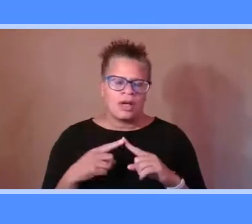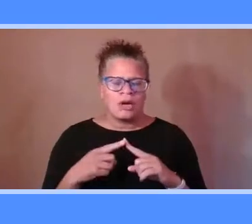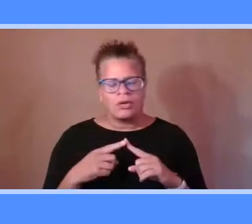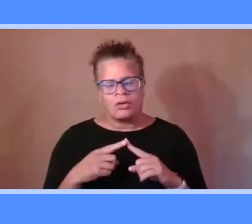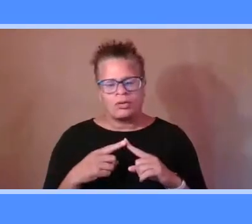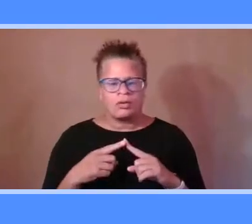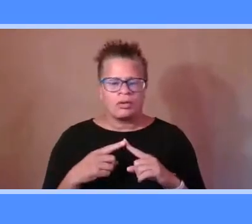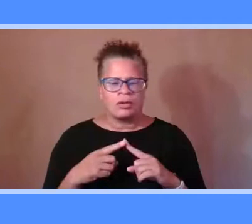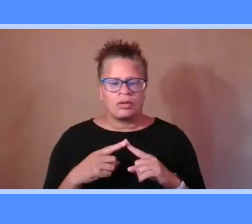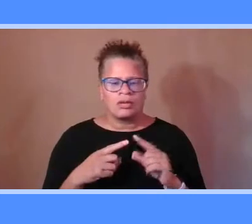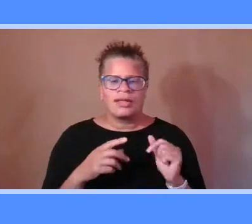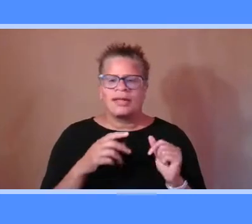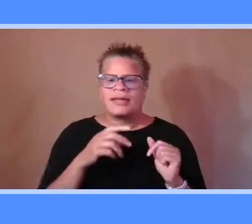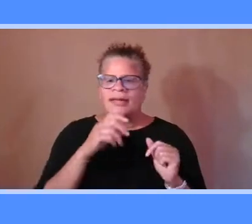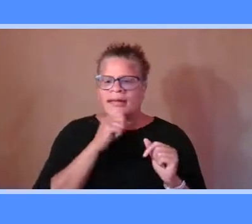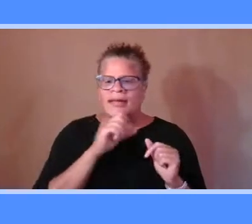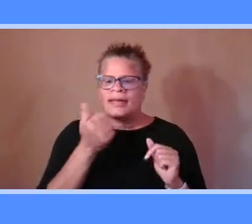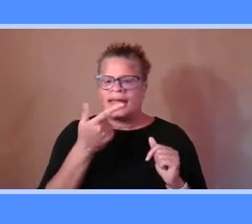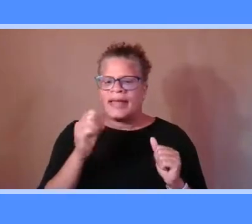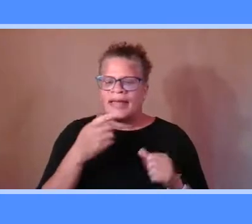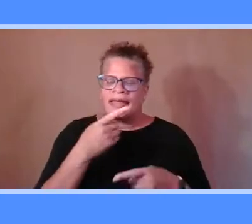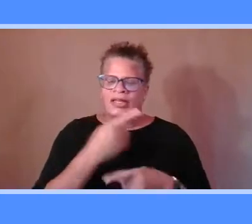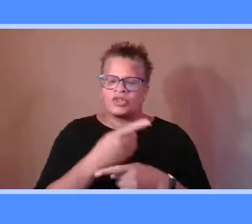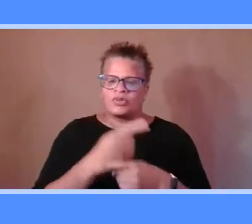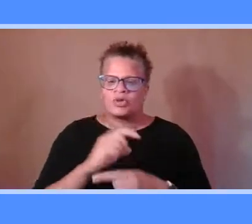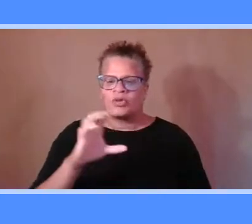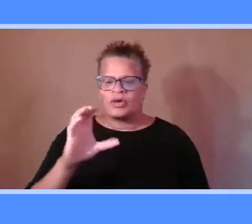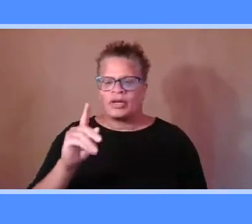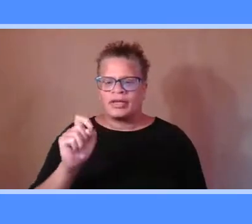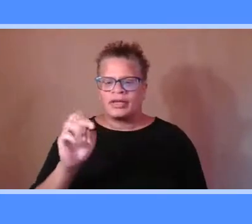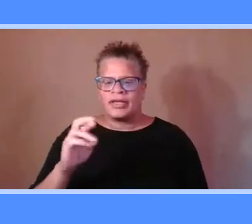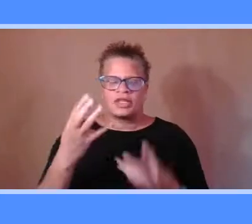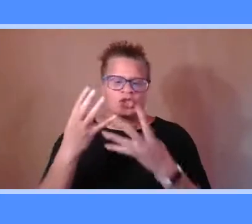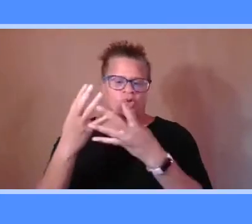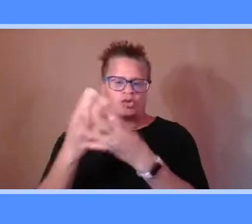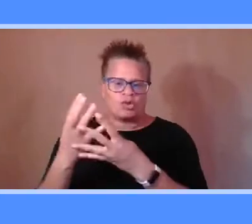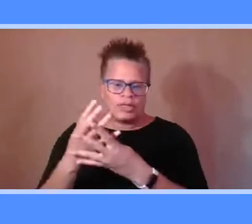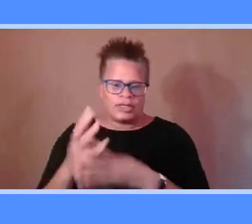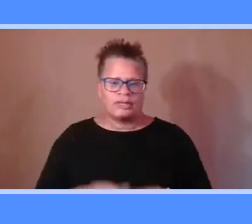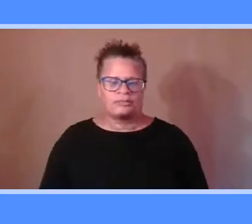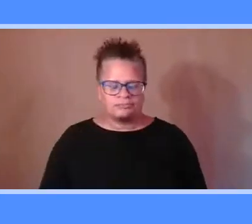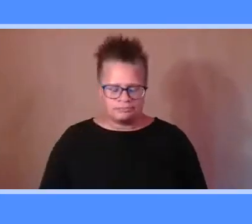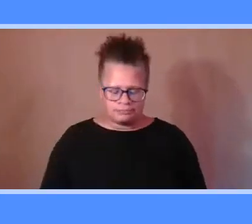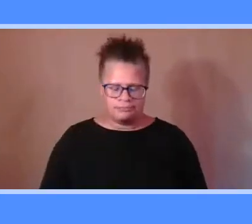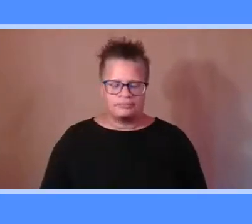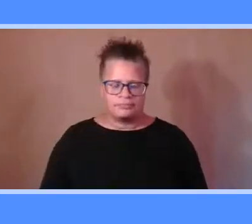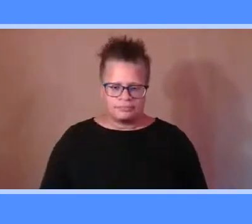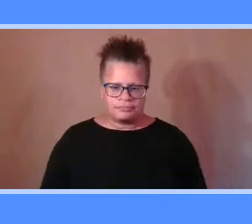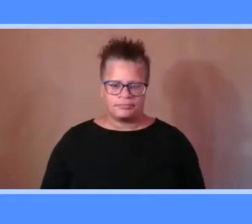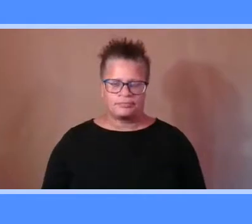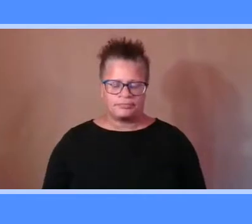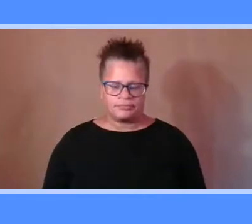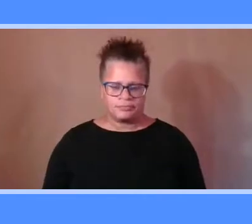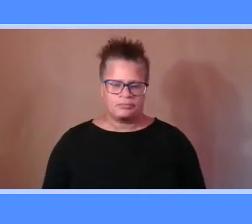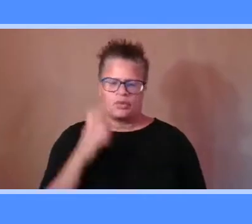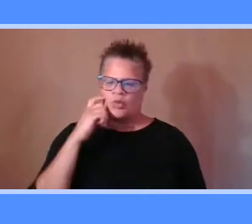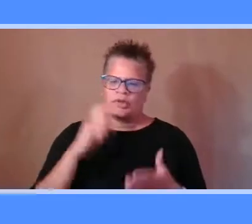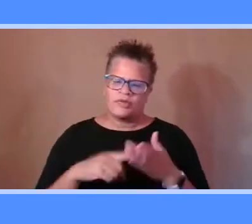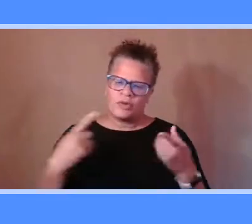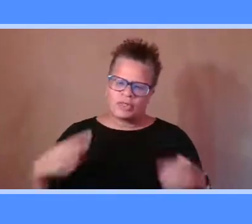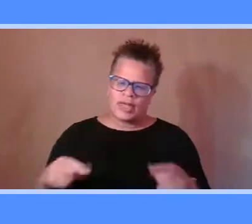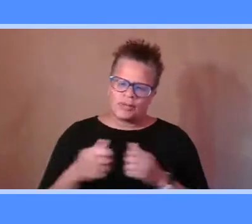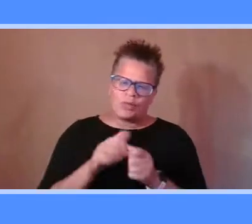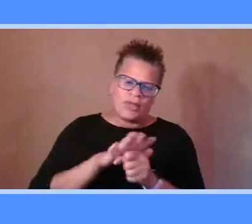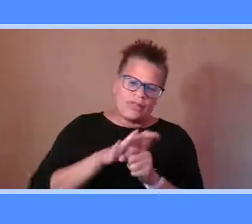of age-appropriate cancer screening. One of the things that we've noticed happening with